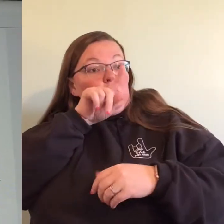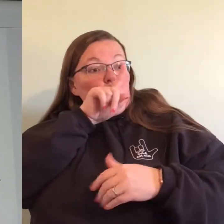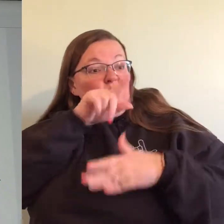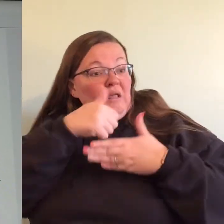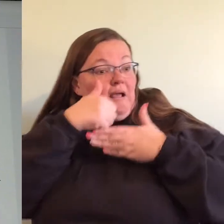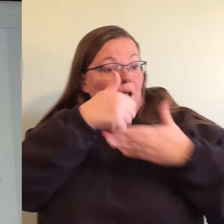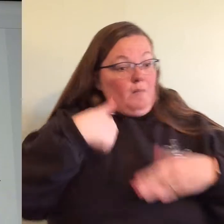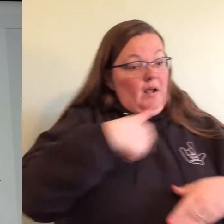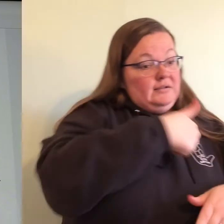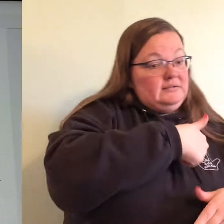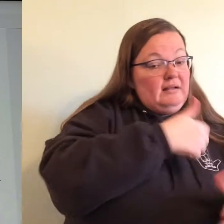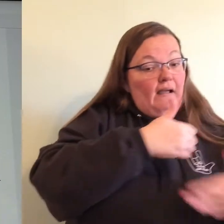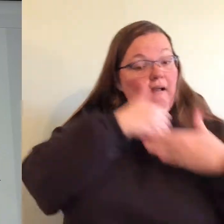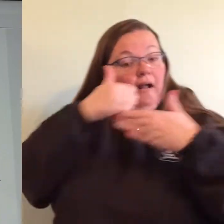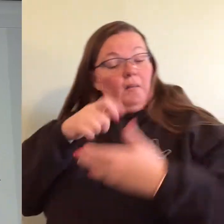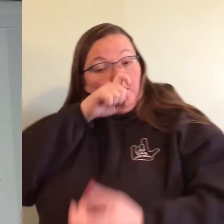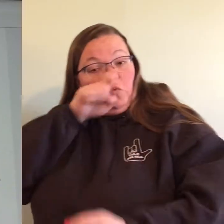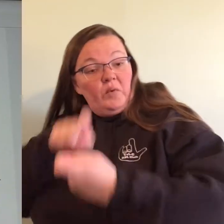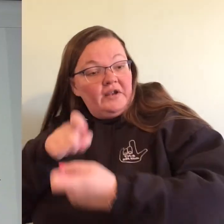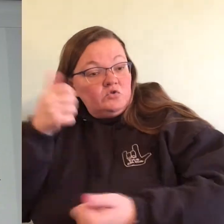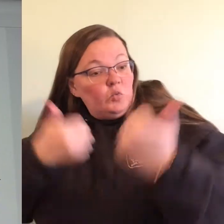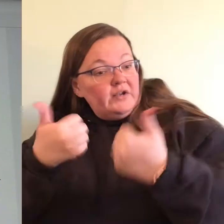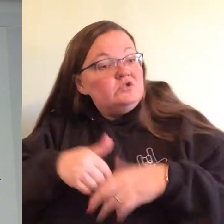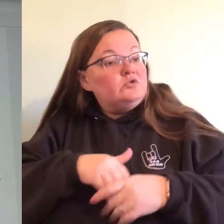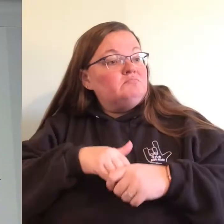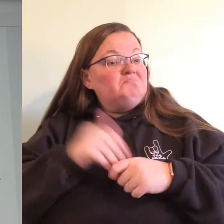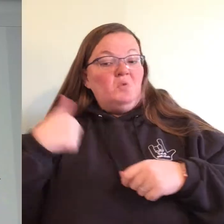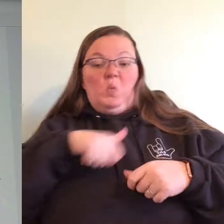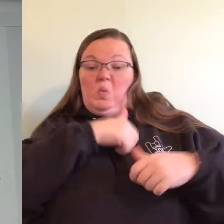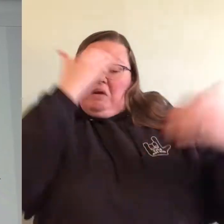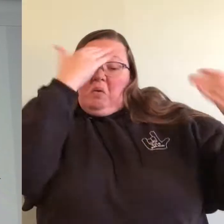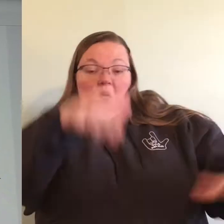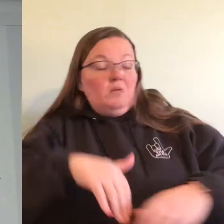side the bird is on? Why shouldn't it be